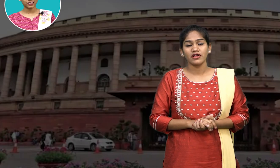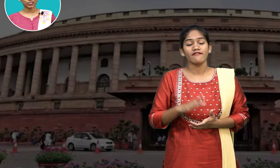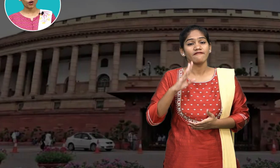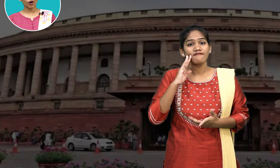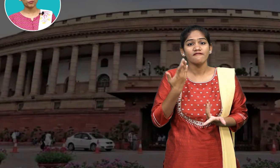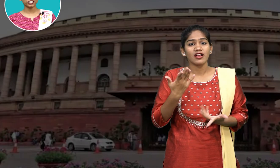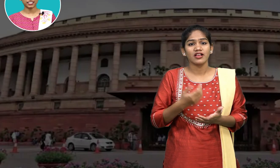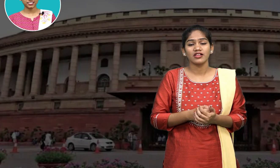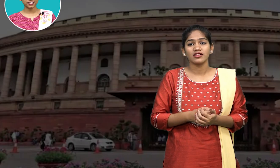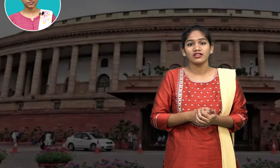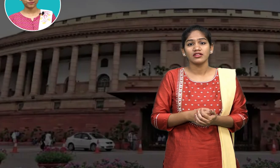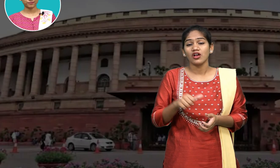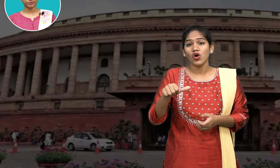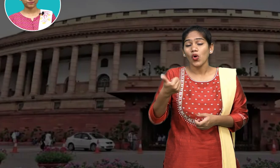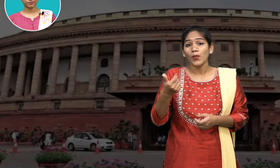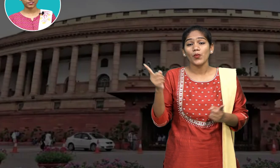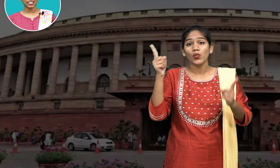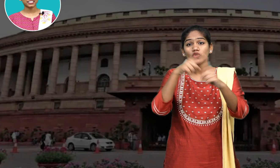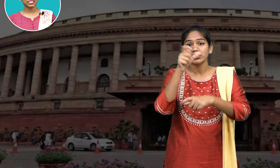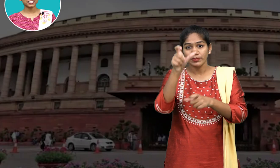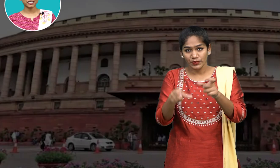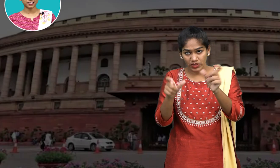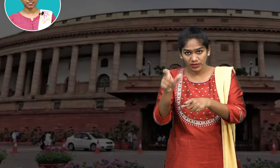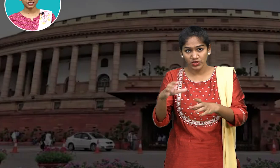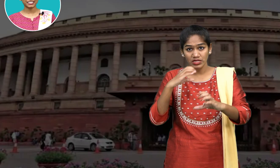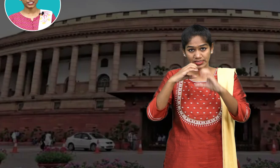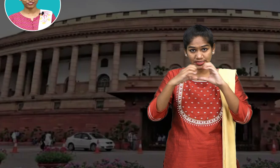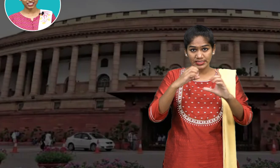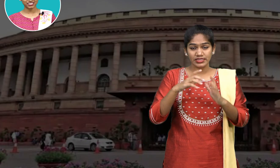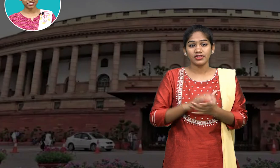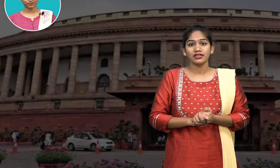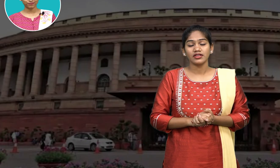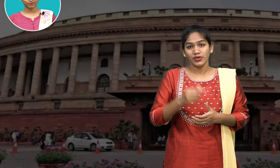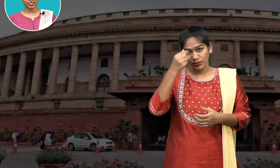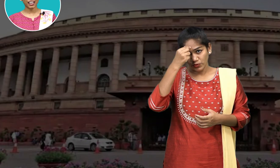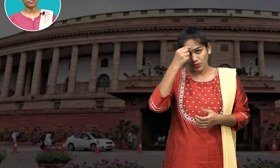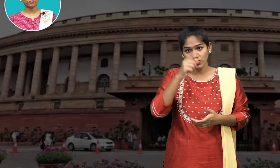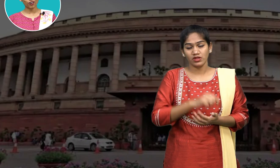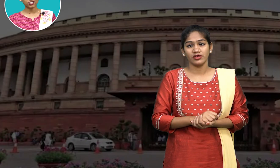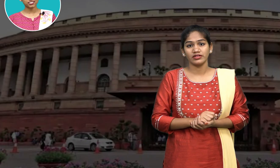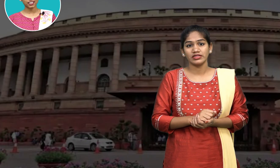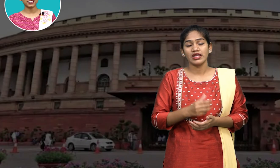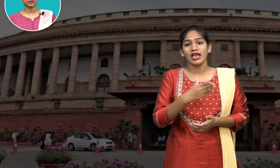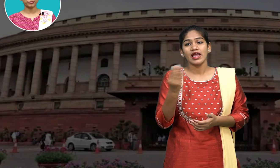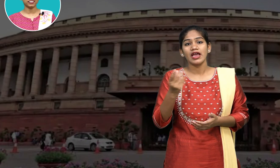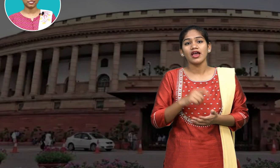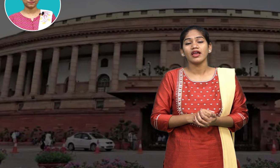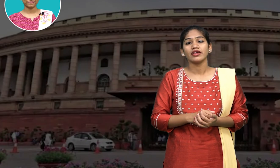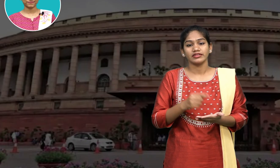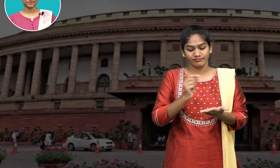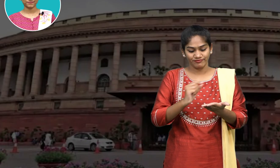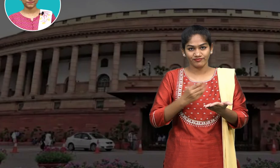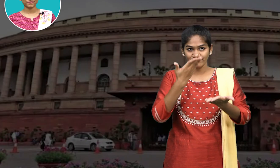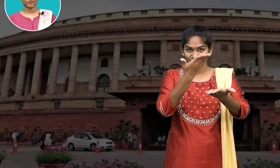while the opponents discuss the defects and faults in the bill.